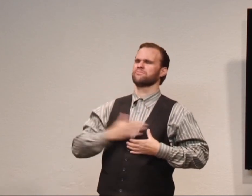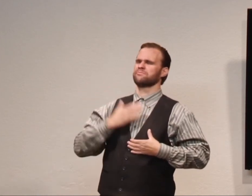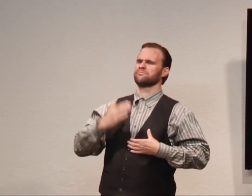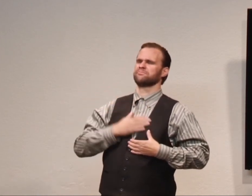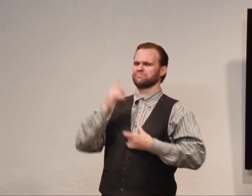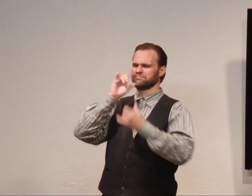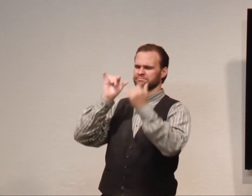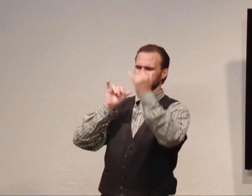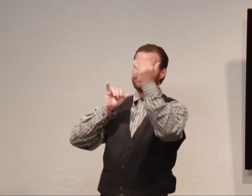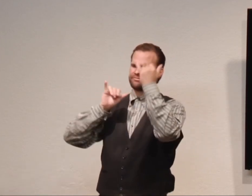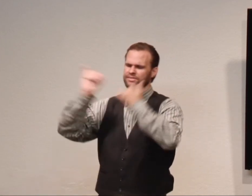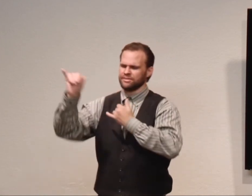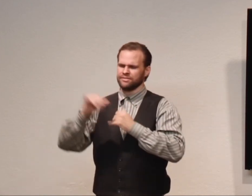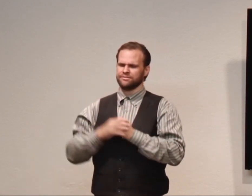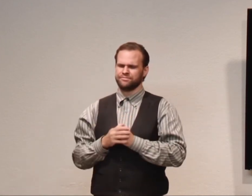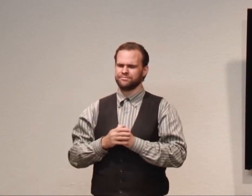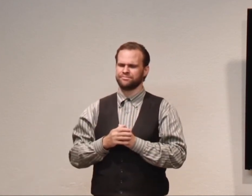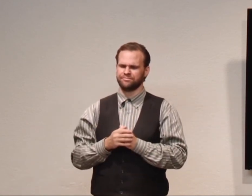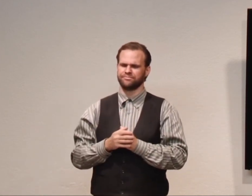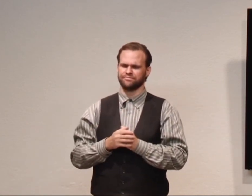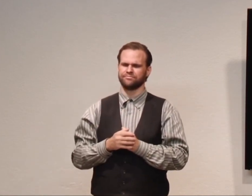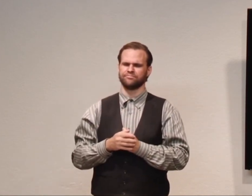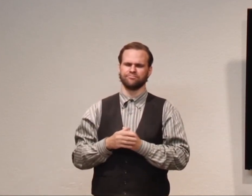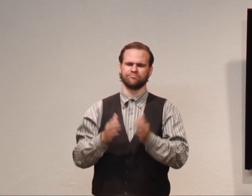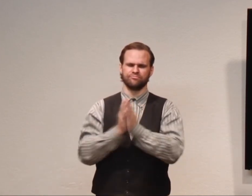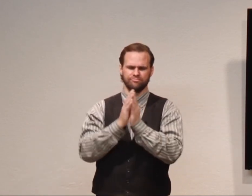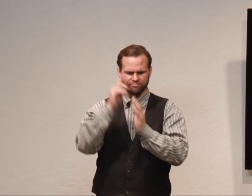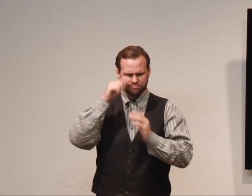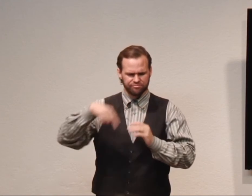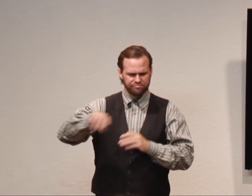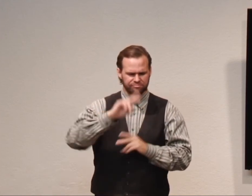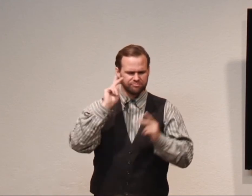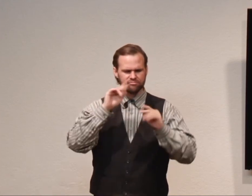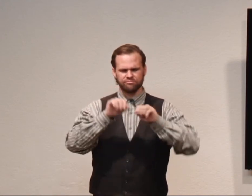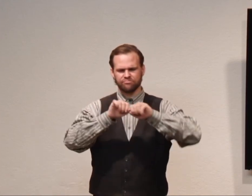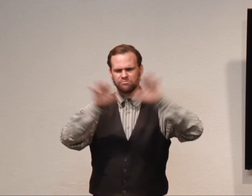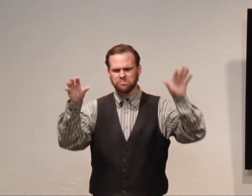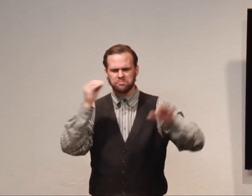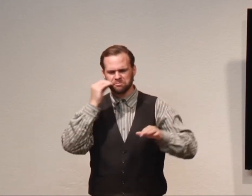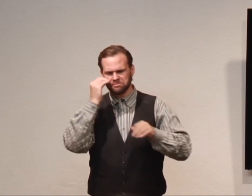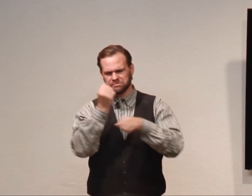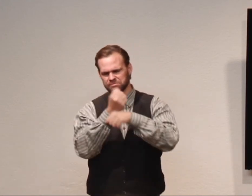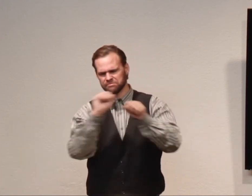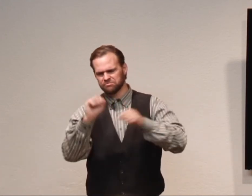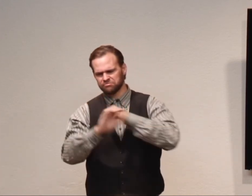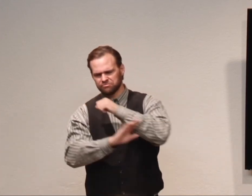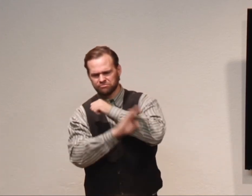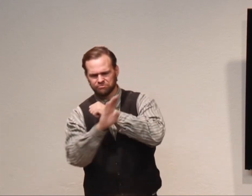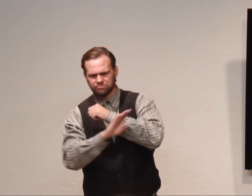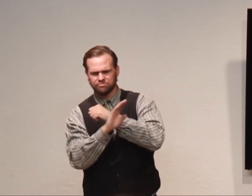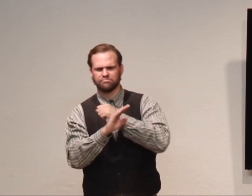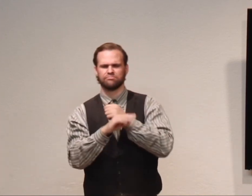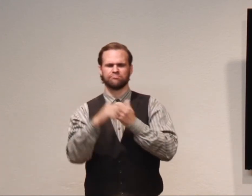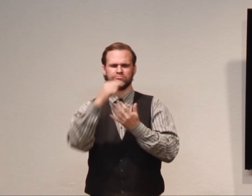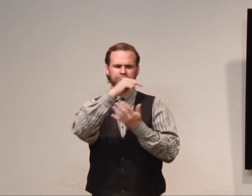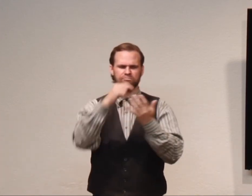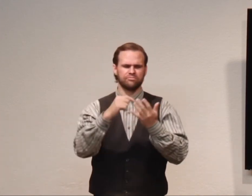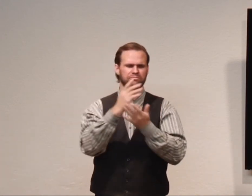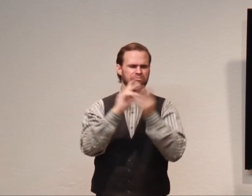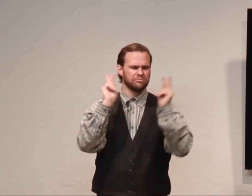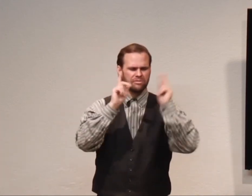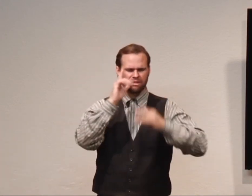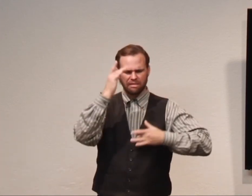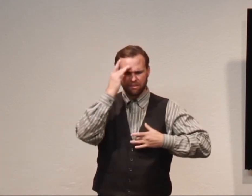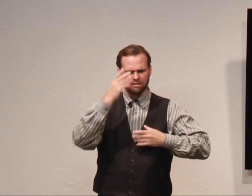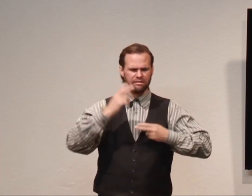would receive your gift of salvation today. Because in you, we can have eternal life. ask that you keep them safe, God, protect